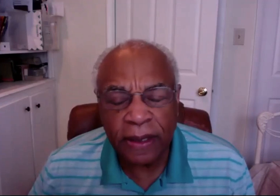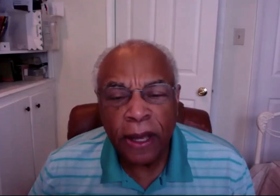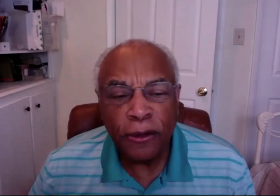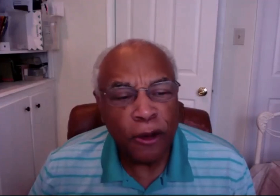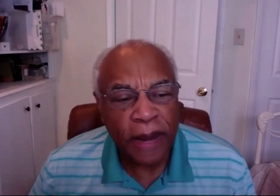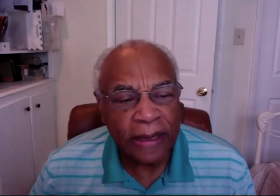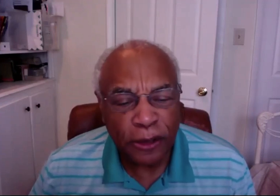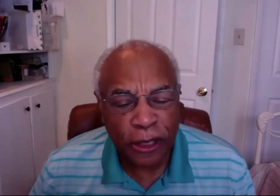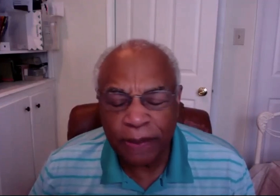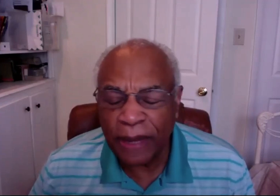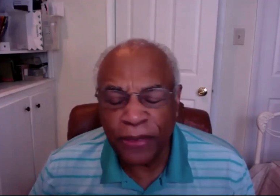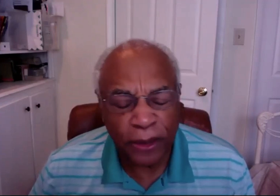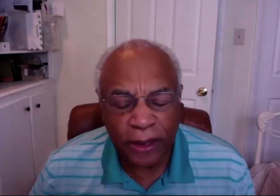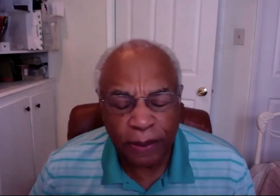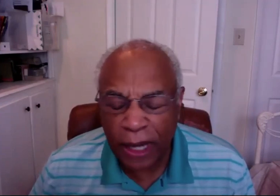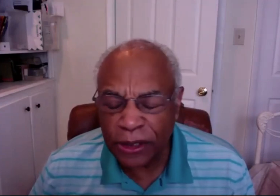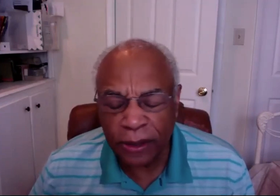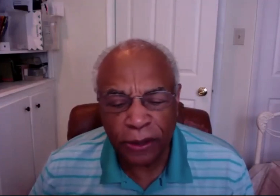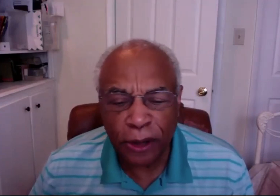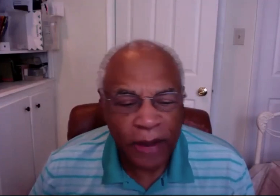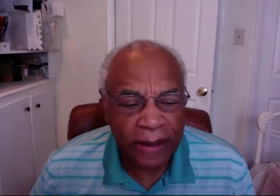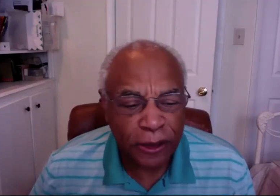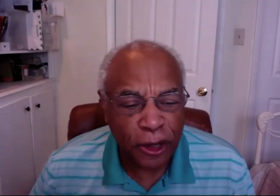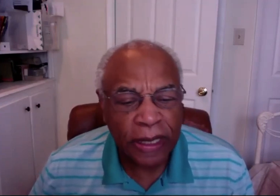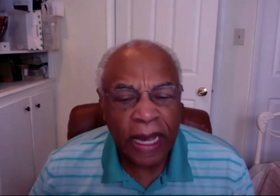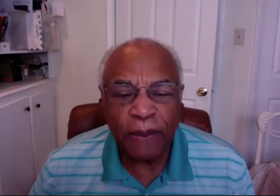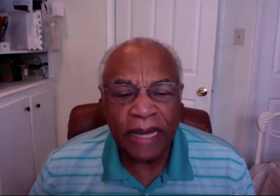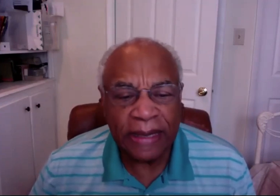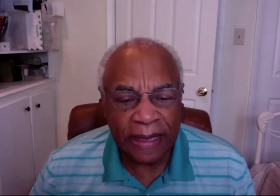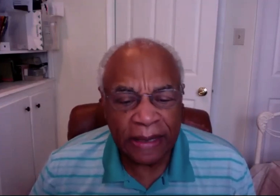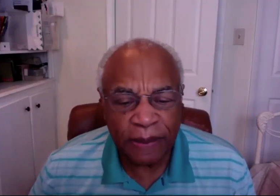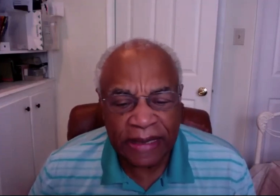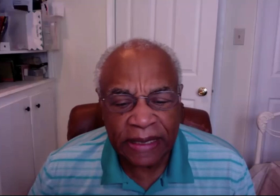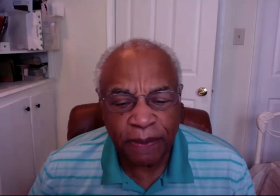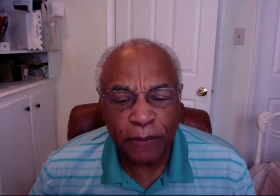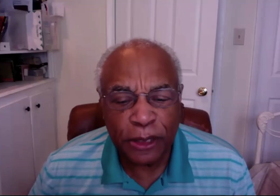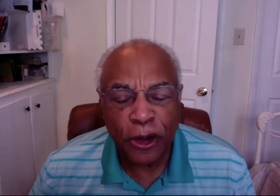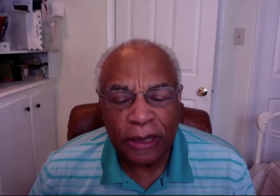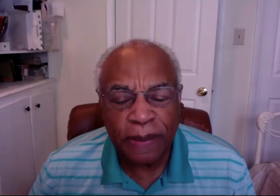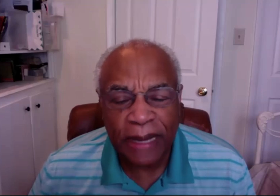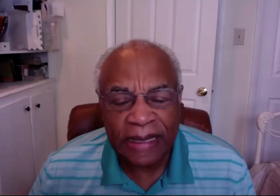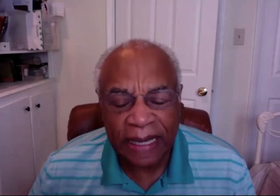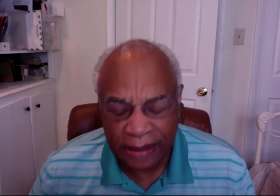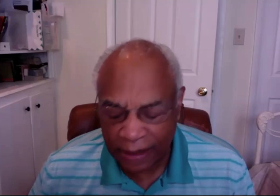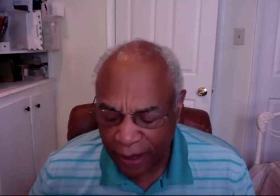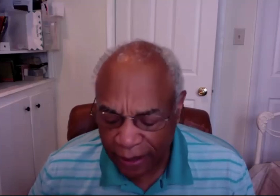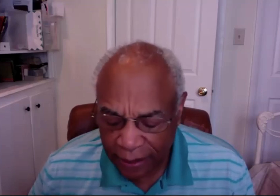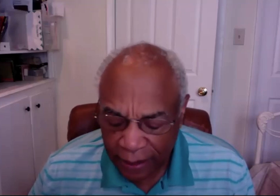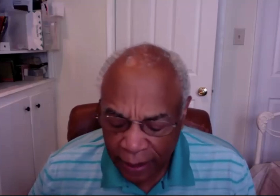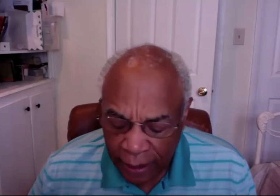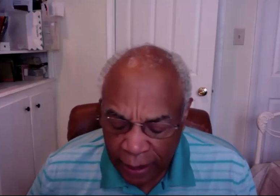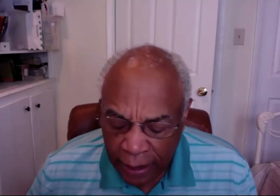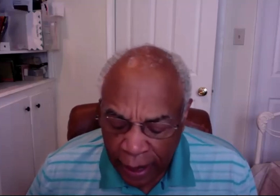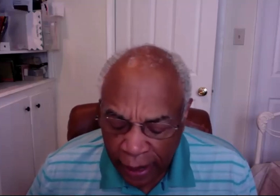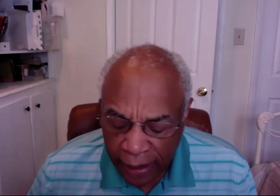Education, nobody talked about Thurgood Marshall or nobody talked about the NAACP. It was all about Kenneth Clark.